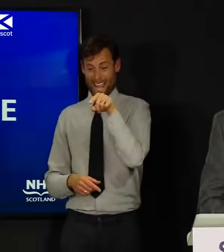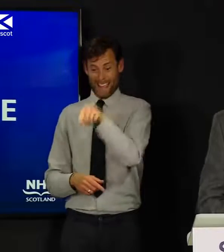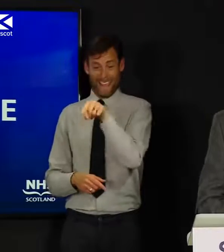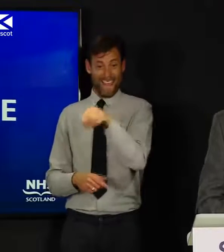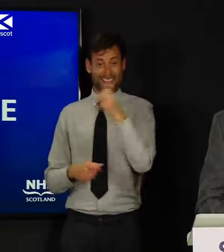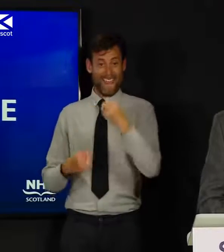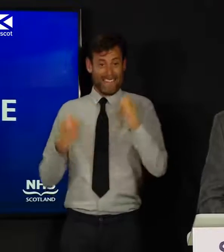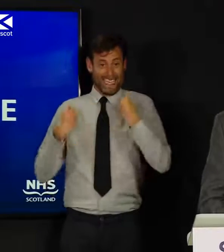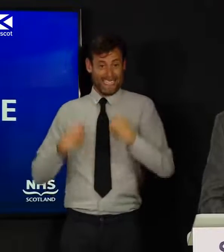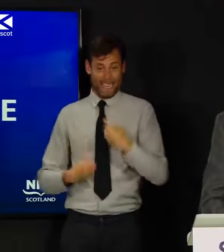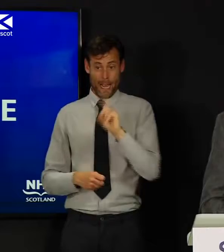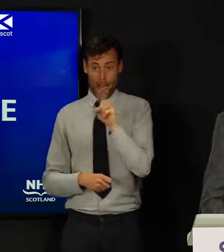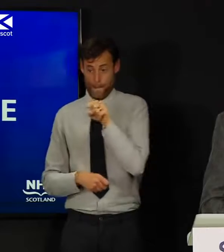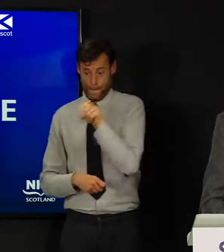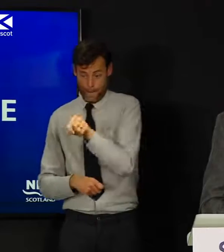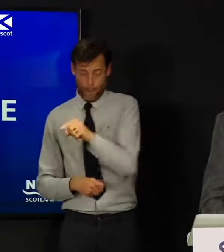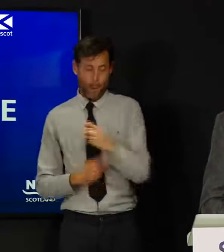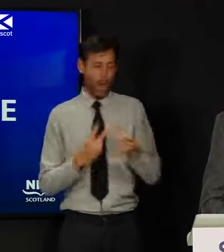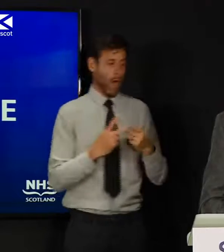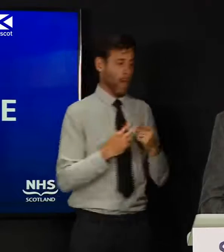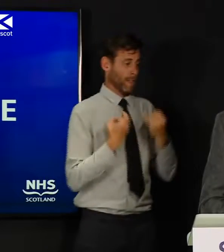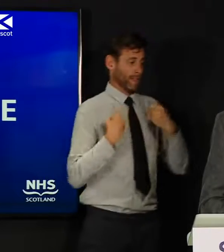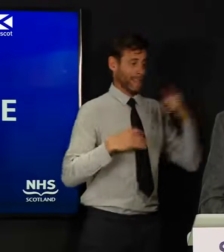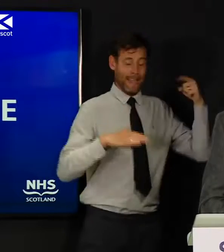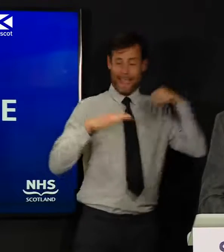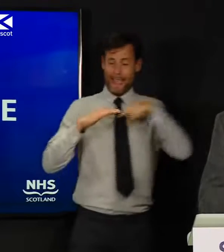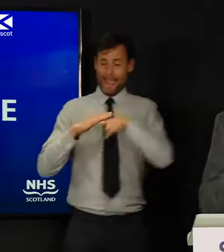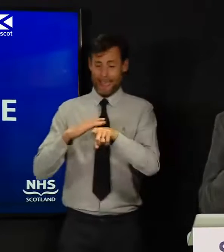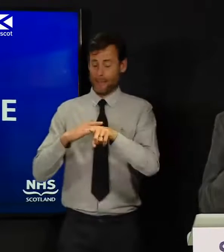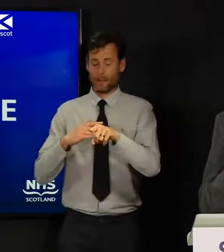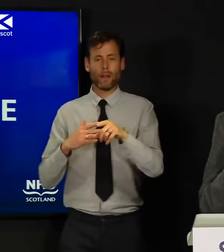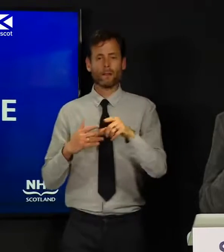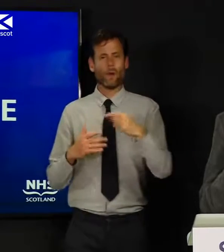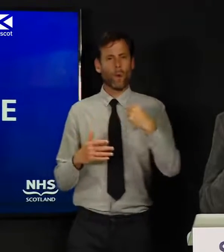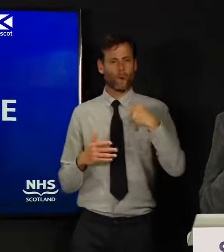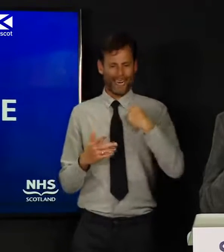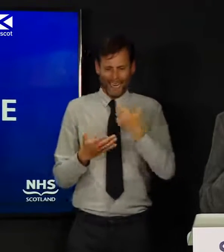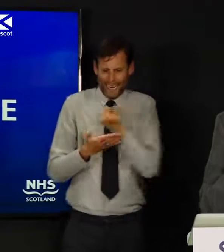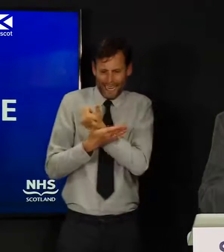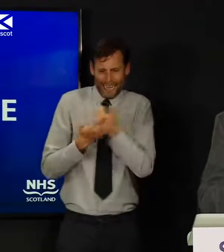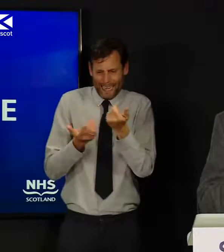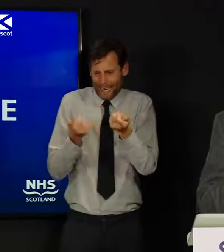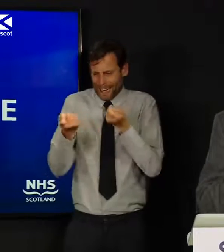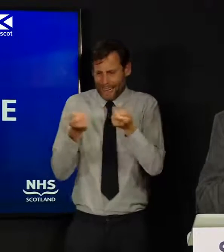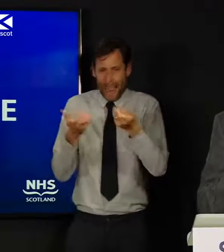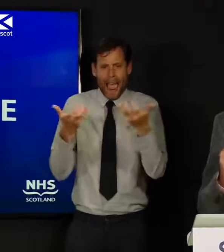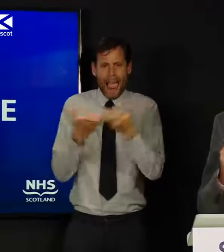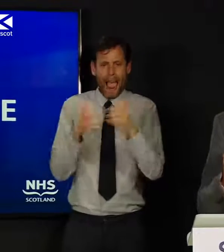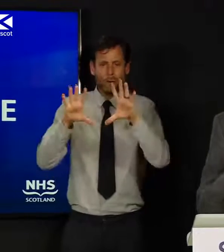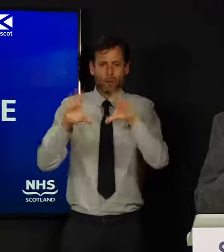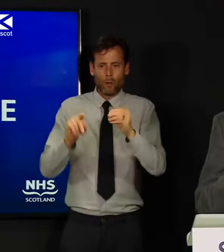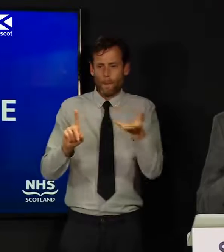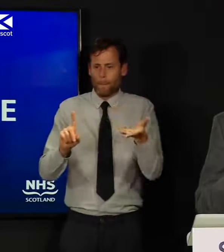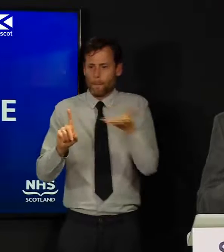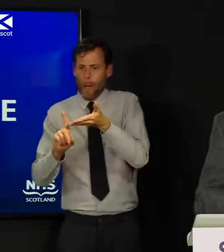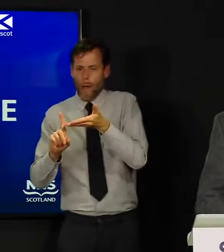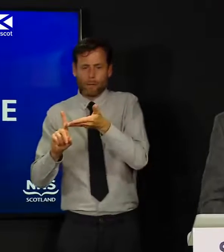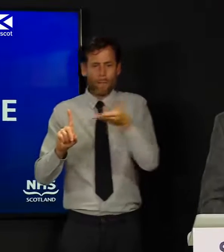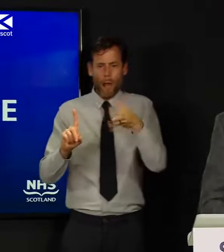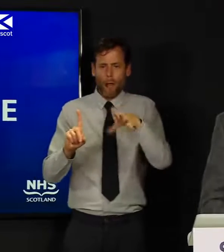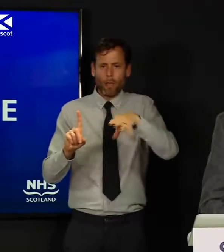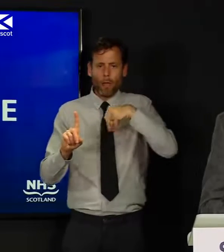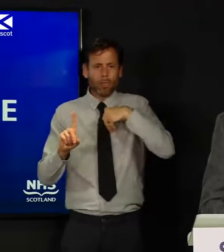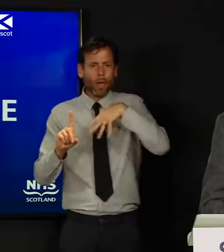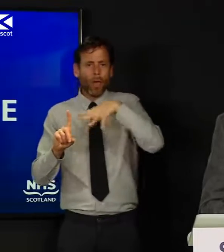recognised reputation in dealing with healthcare-acquired infections through our Scottish Patient Safety Programme and a decade of deep, deep work